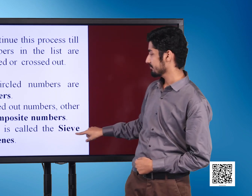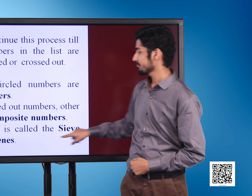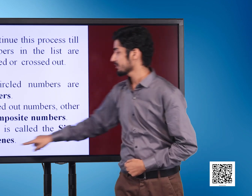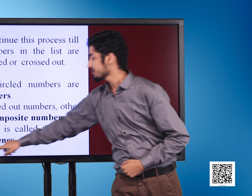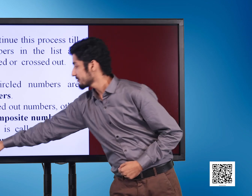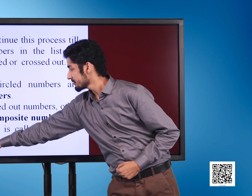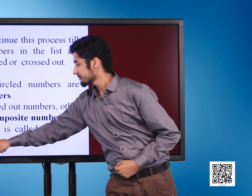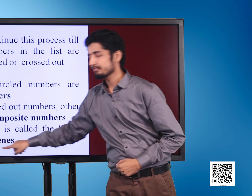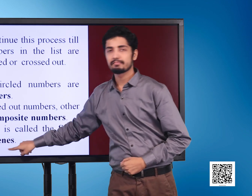Eratosthenes.